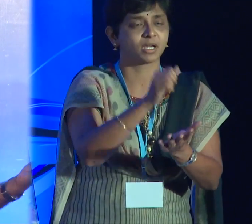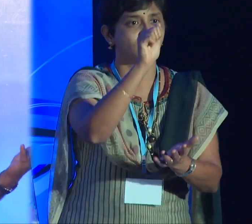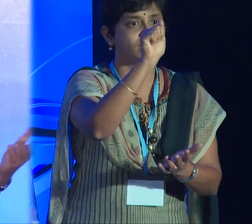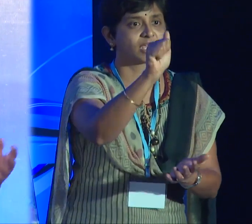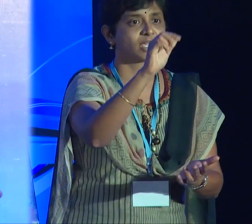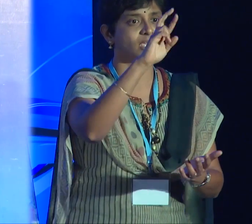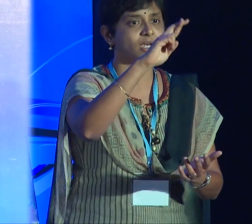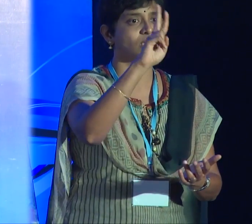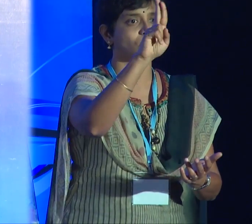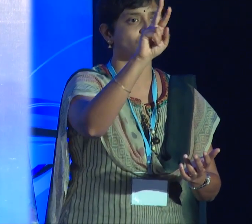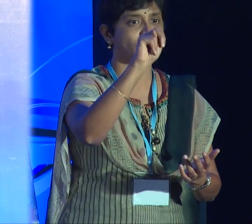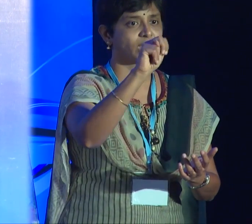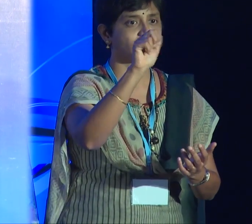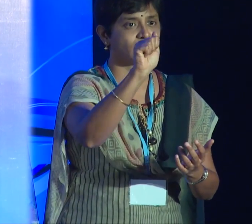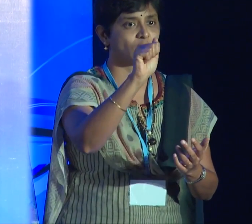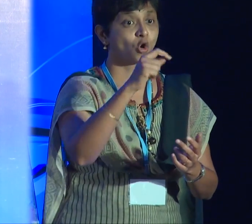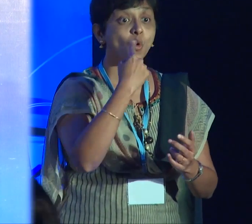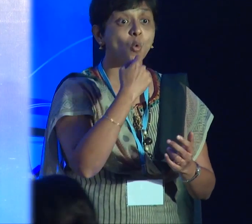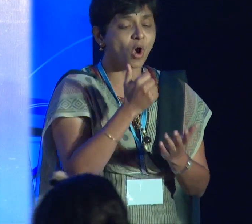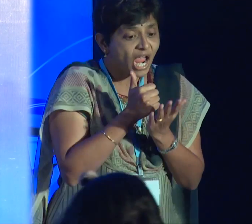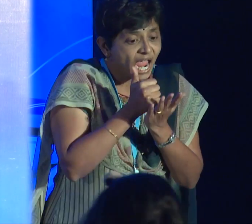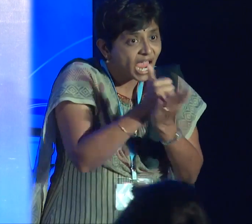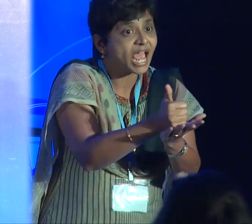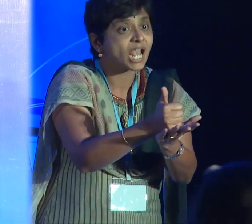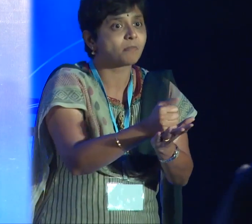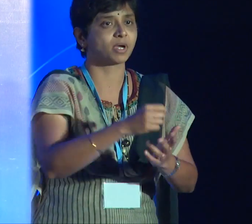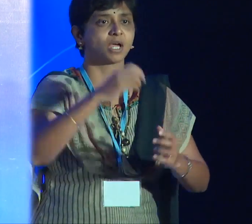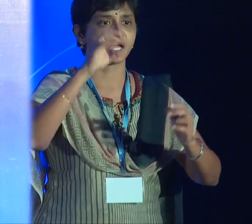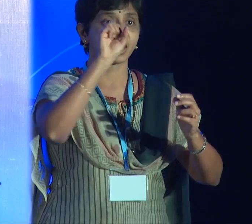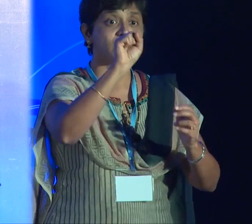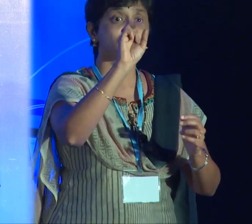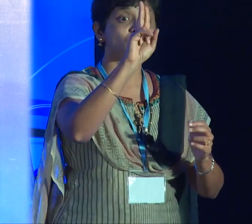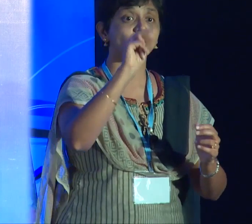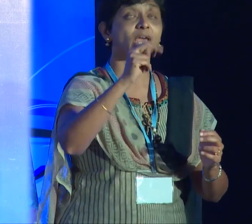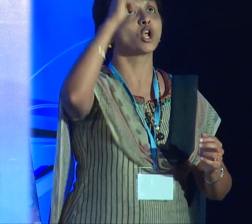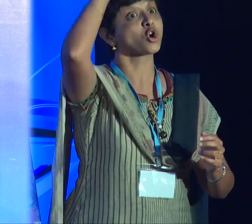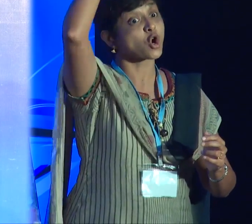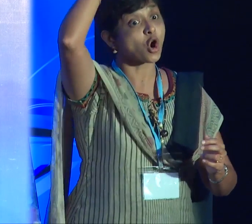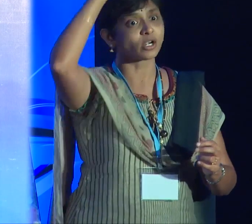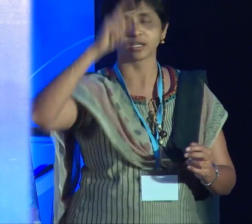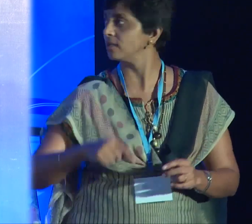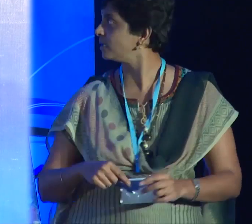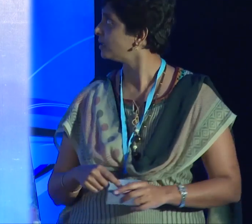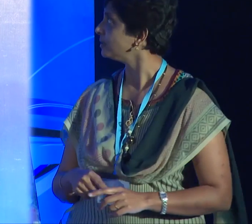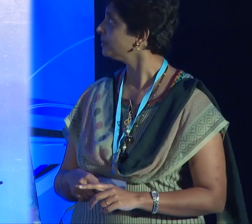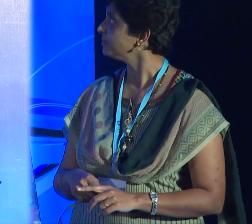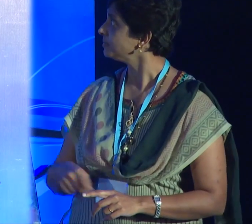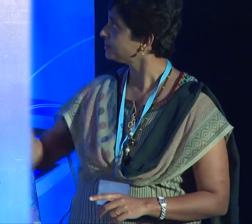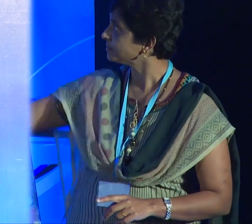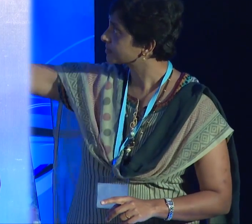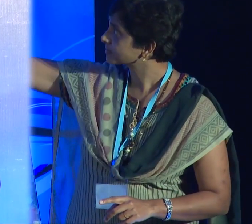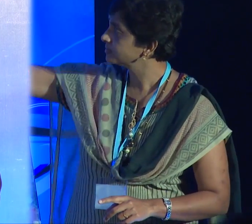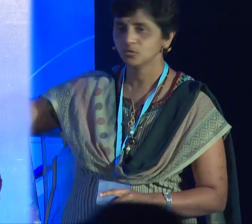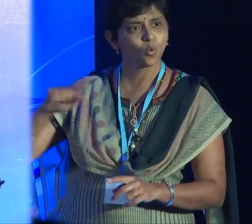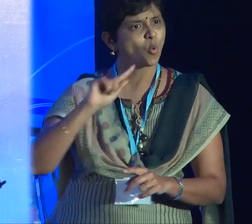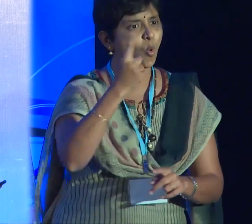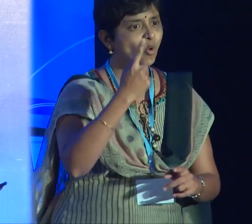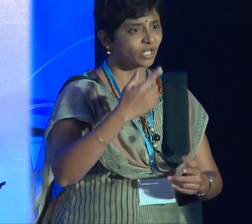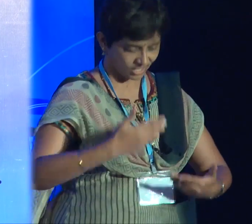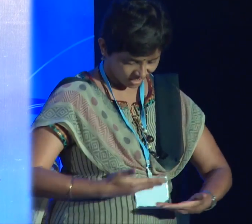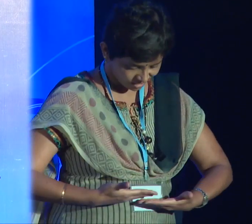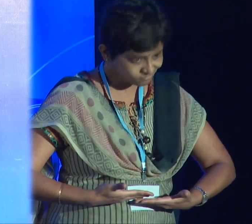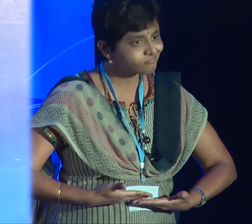of dawn. And if you look very carefully, his body exists only the upper half of his